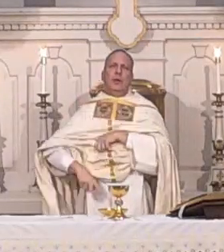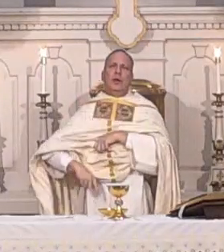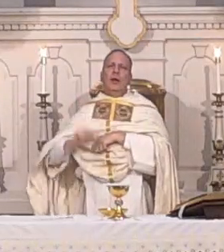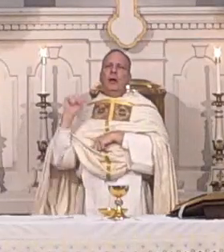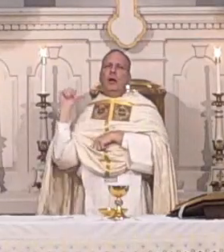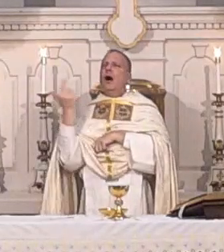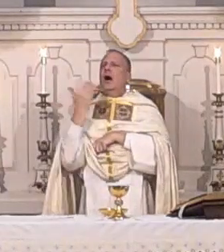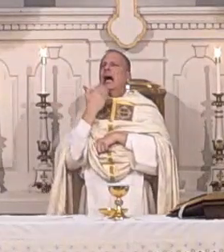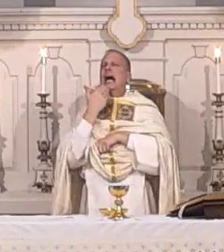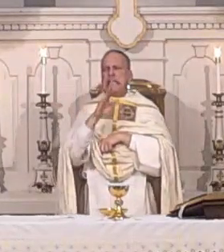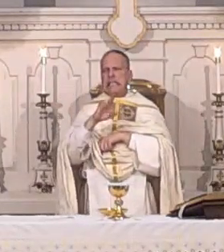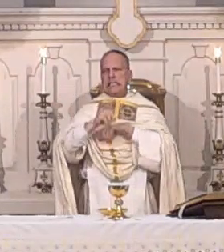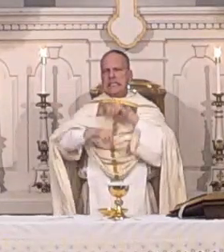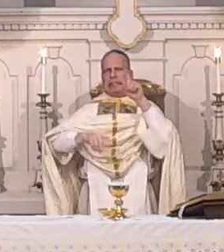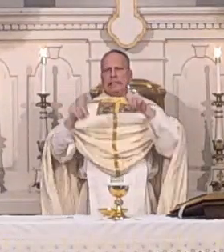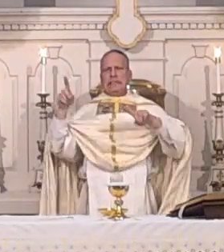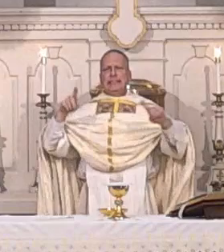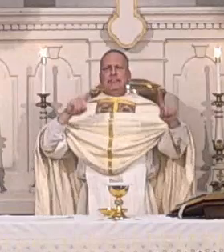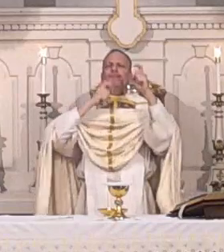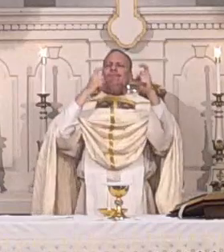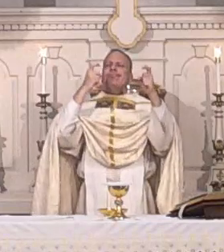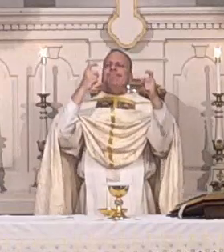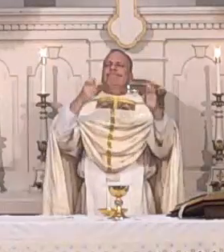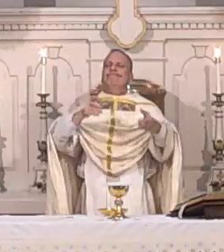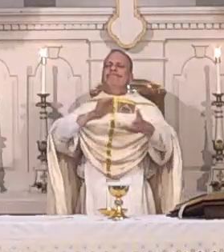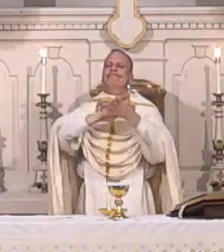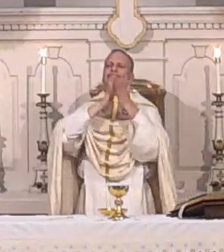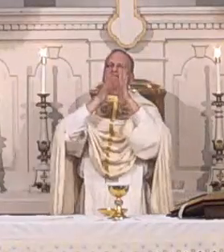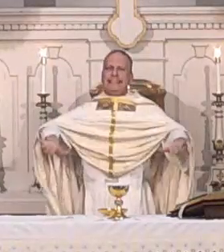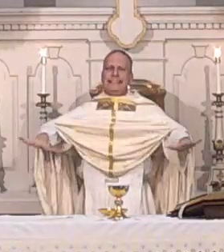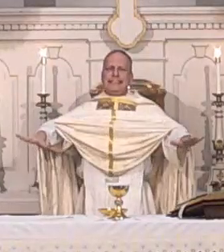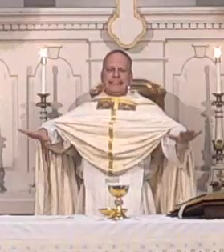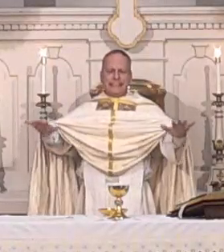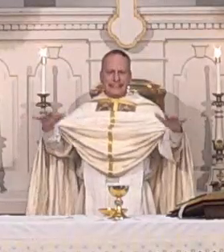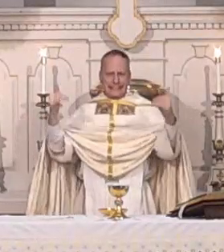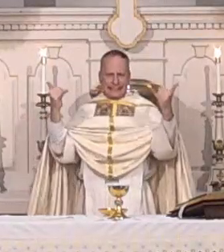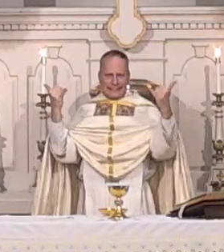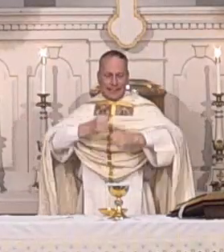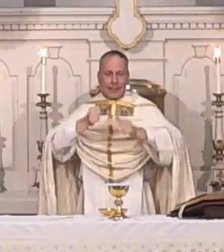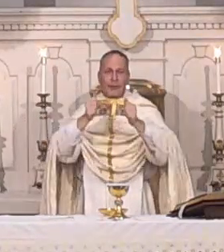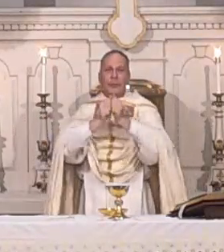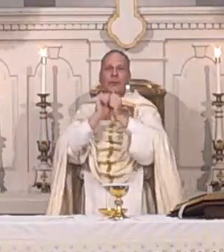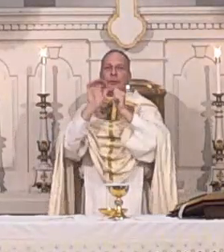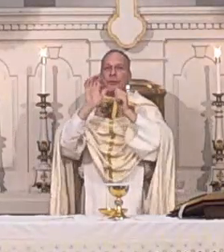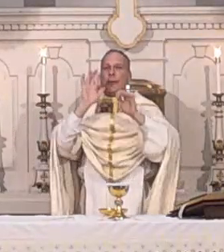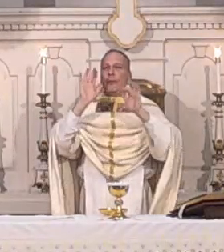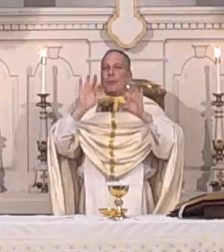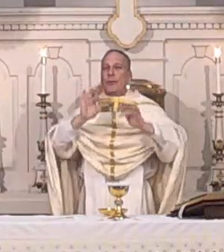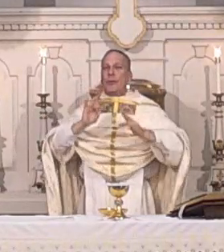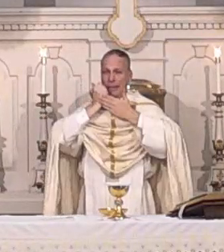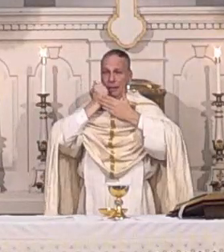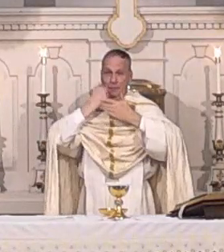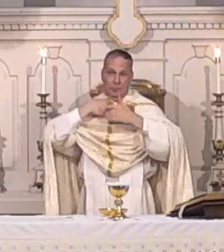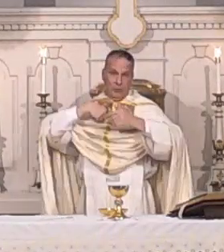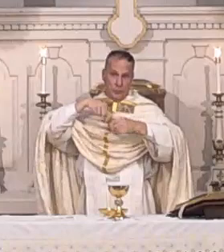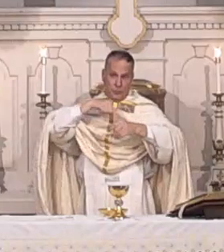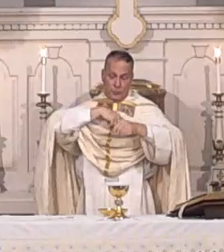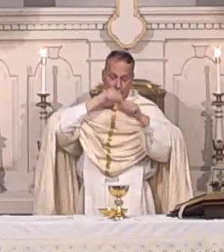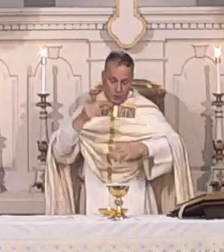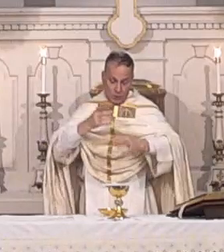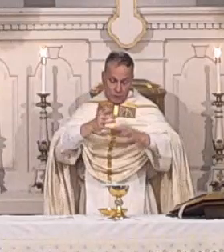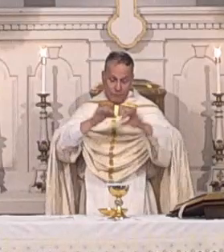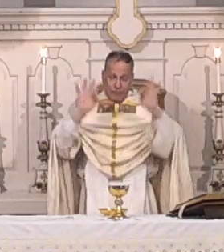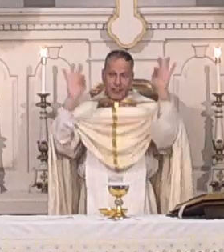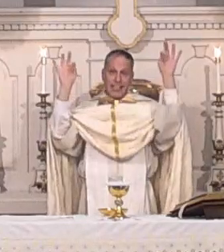Deliver us, Lord, we pray, from every evil. Graciously grant peace in our days, that by the help of your mercy we may